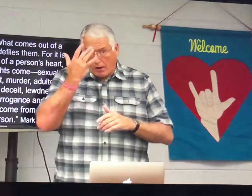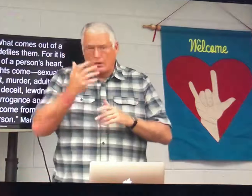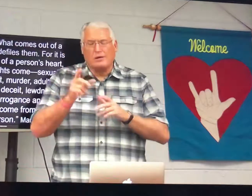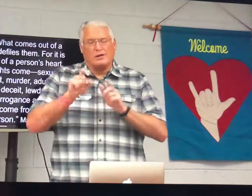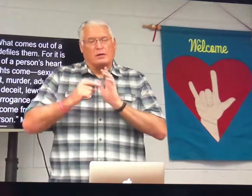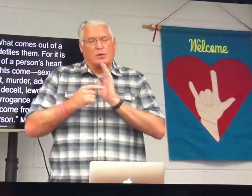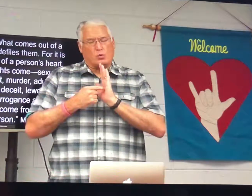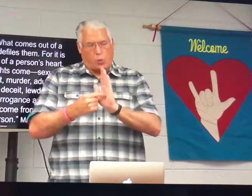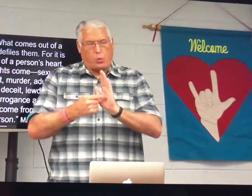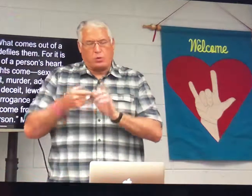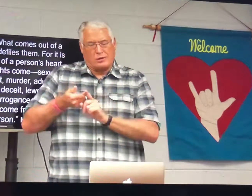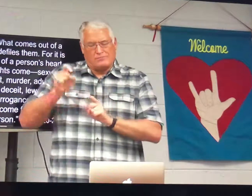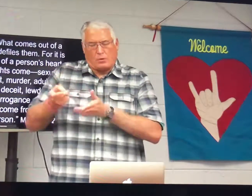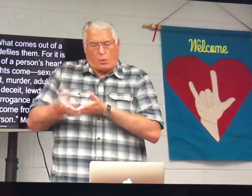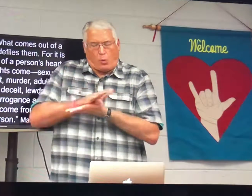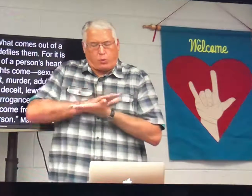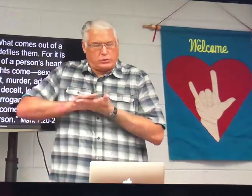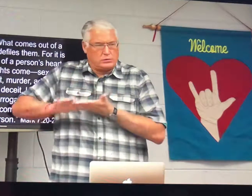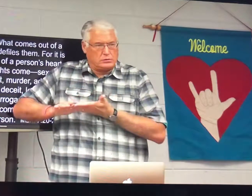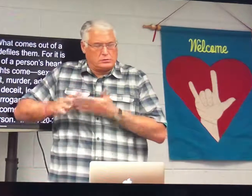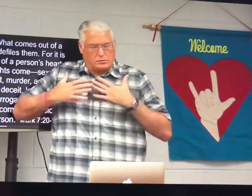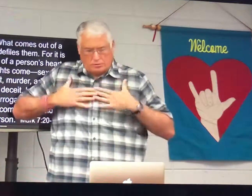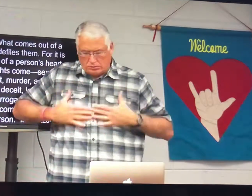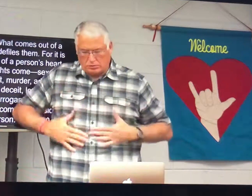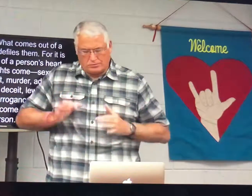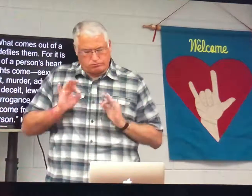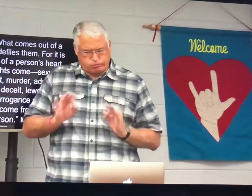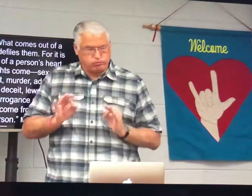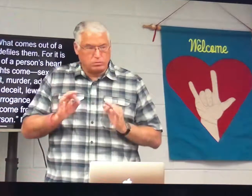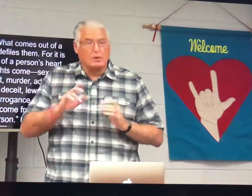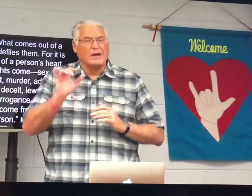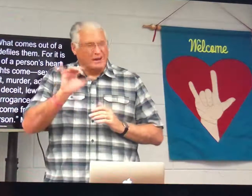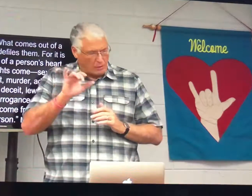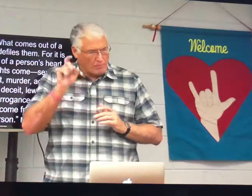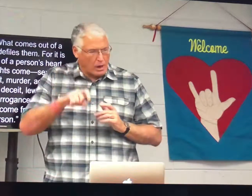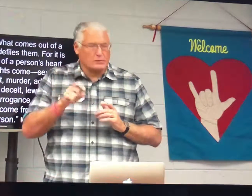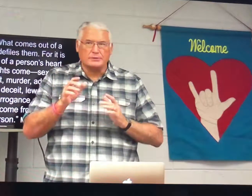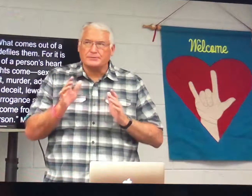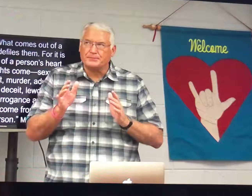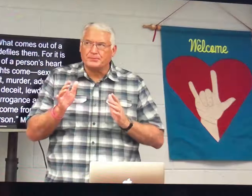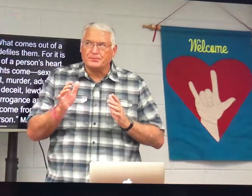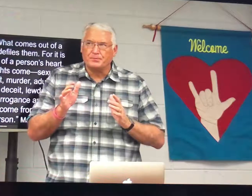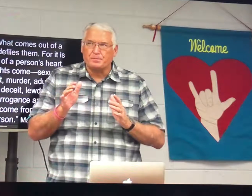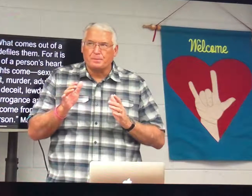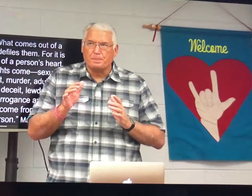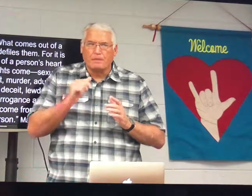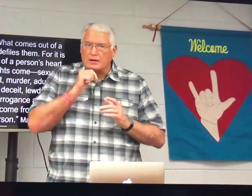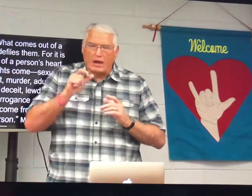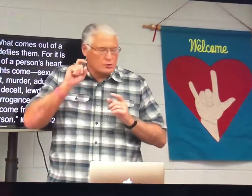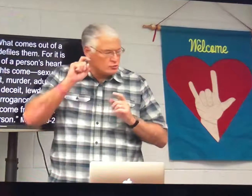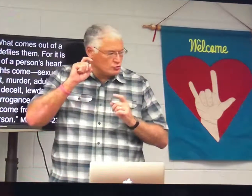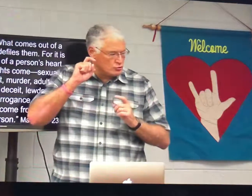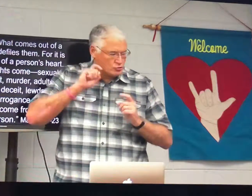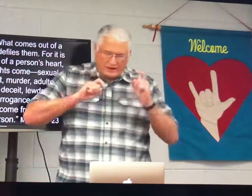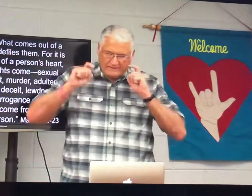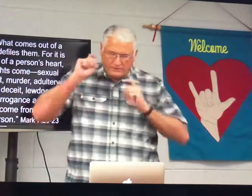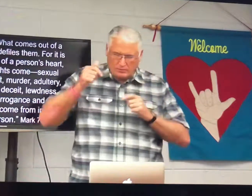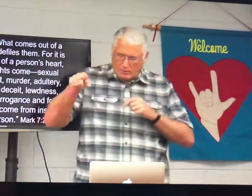It's the Ford Summer Sales Event, and now is the best time to buy. You ready for this, Junior? Yeah, I think I can handle it. No pressure. That's just